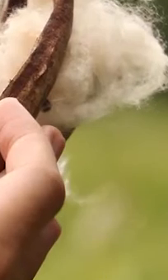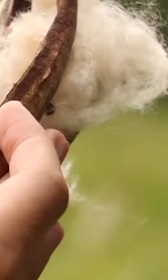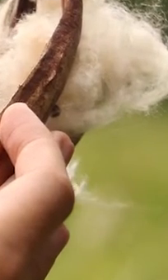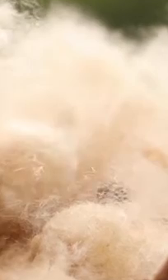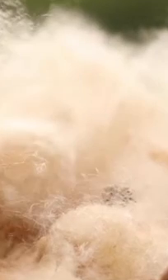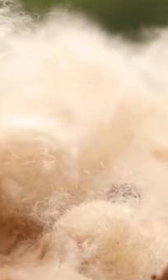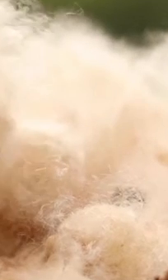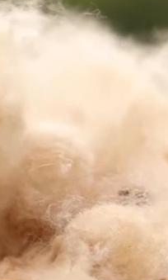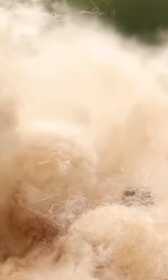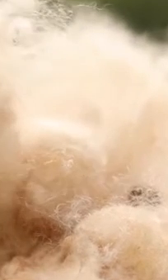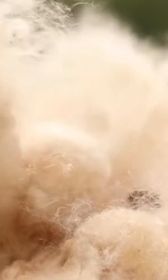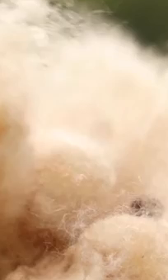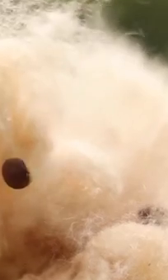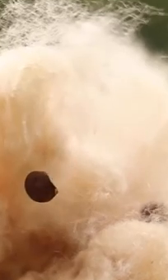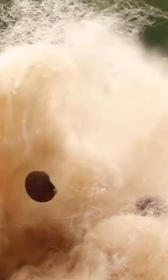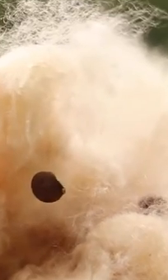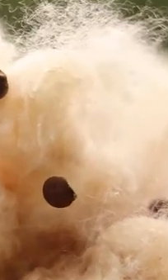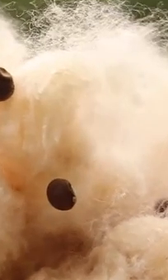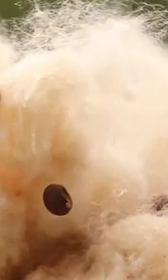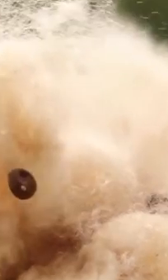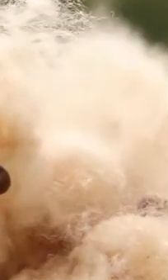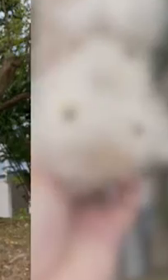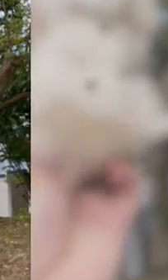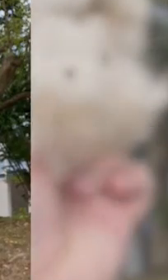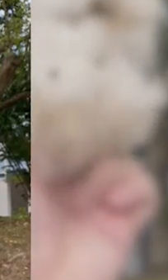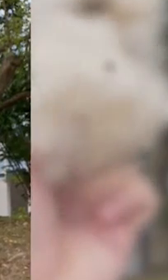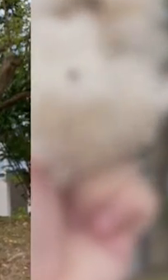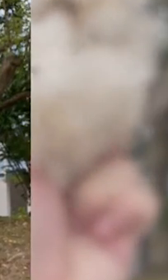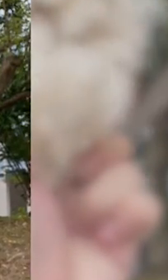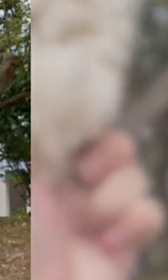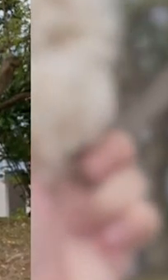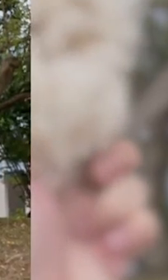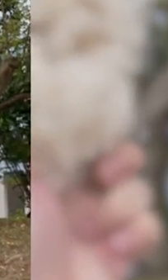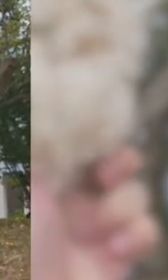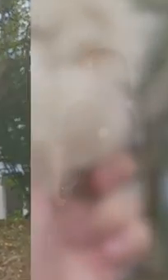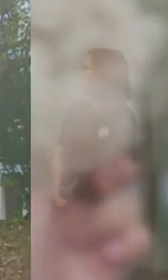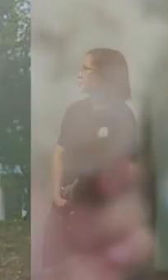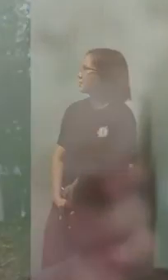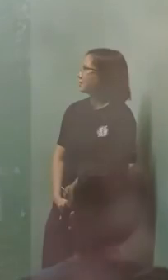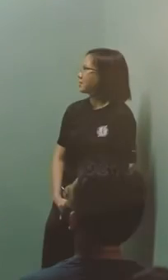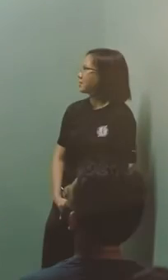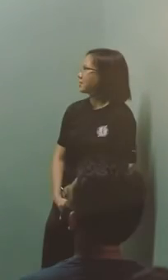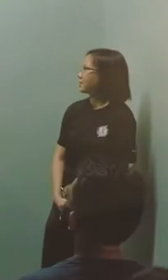And because they are super lightweight and stringy, it is very easy for them to catch on and be carried off by air currents.